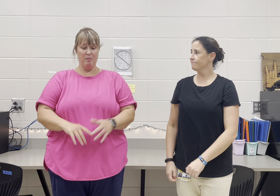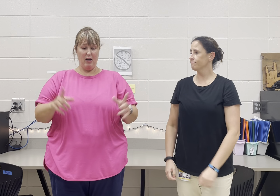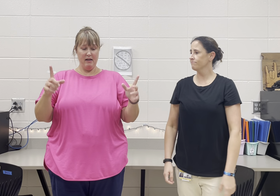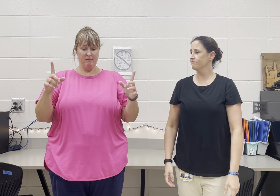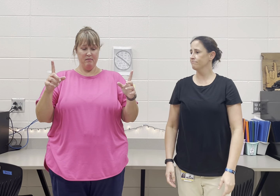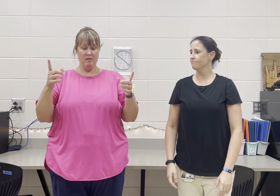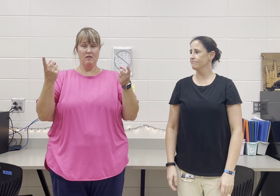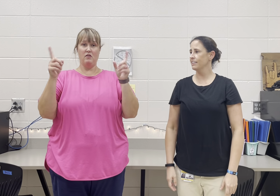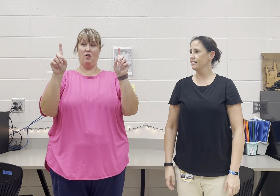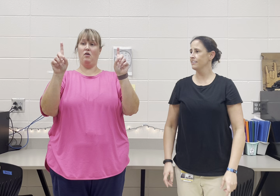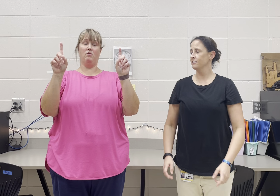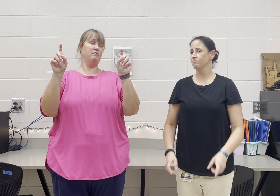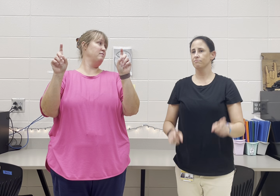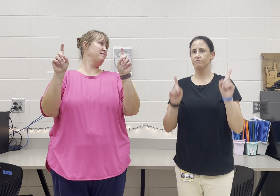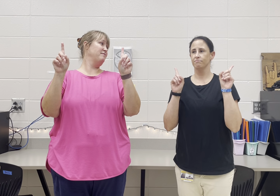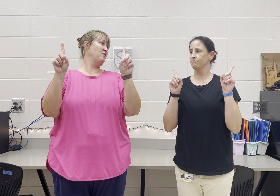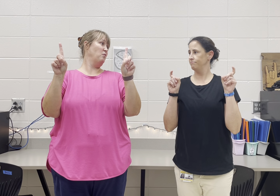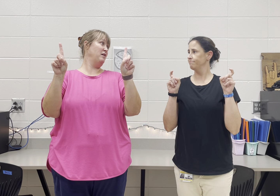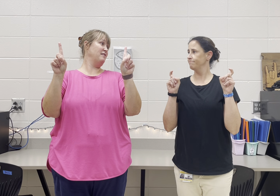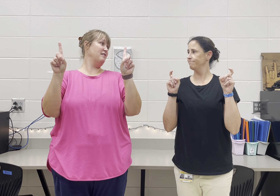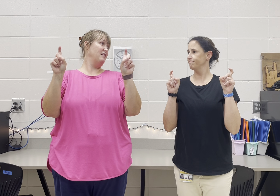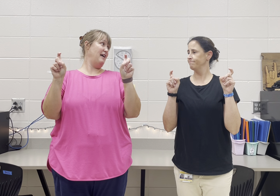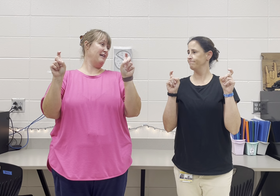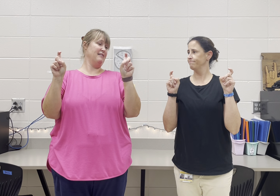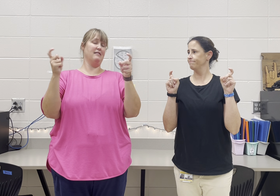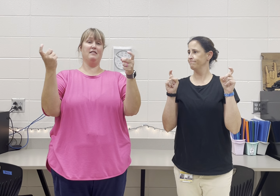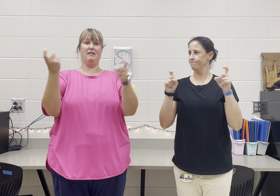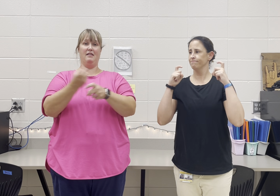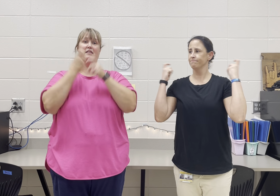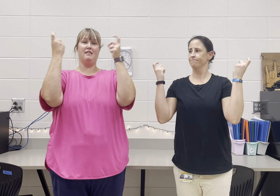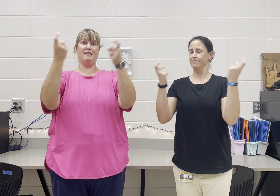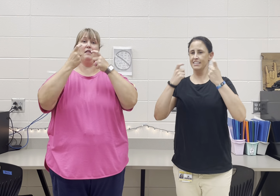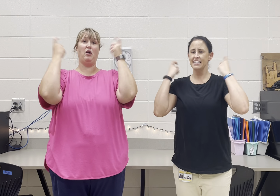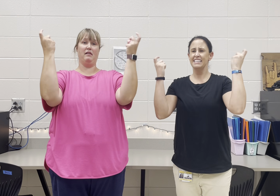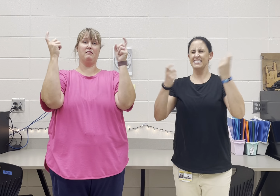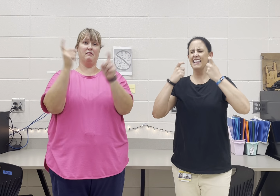Celebrate. So, ones, X's, celebrate.